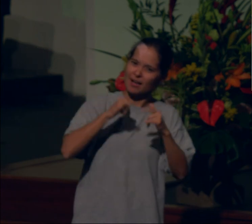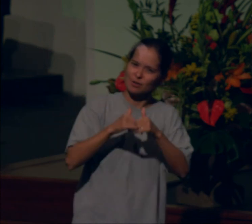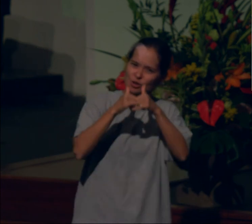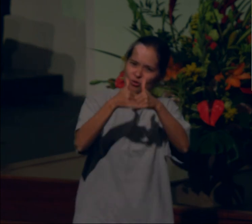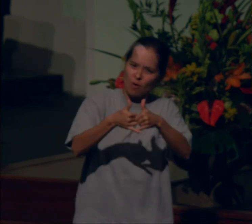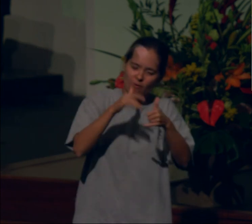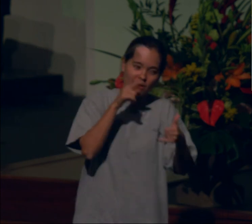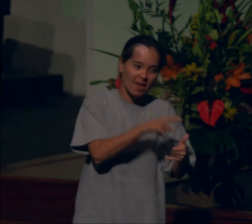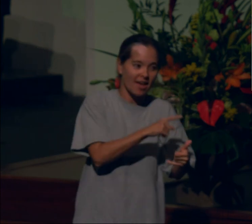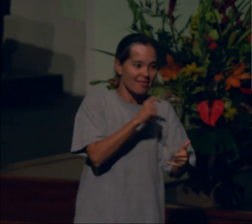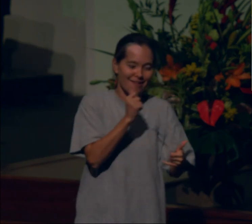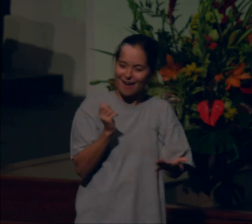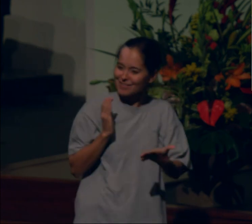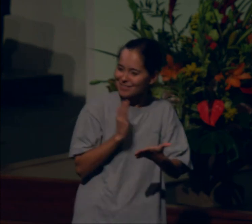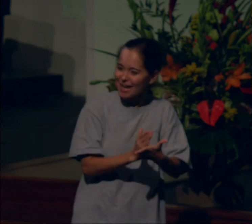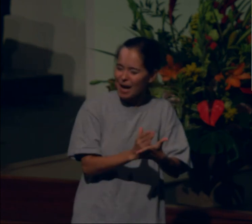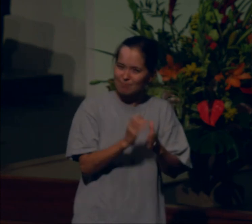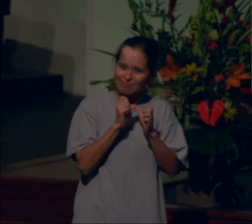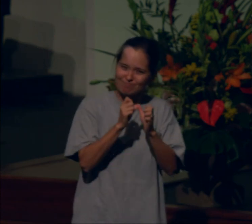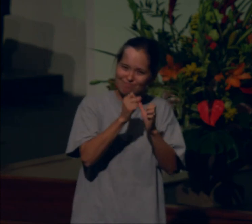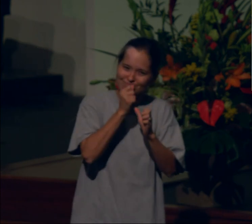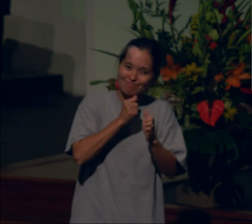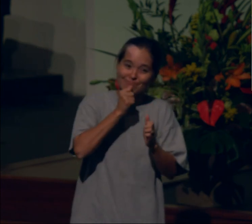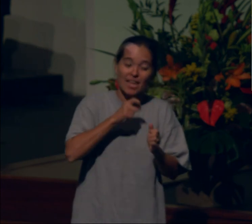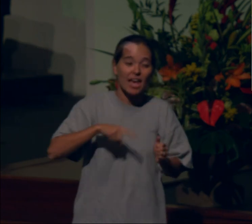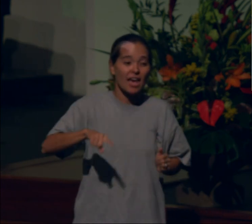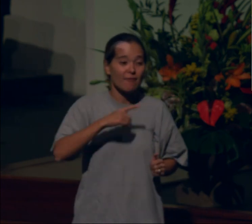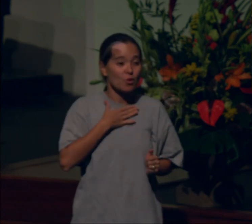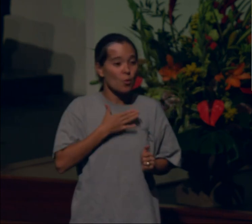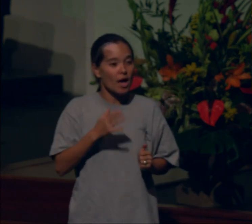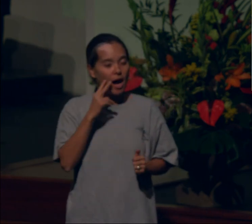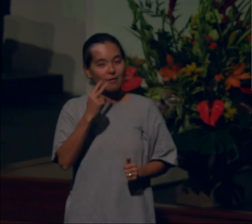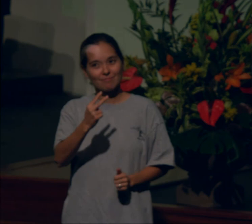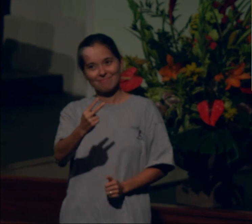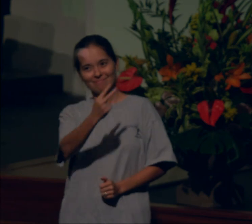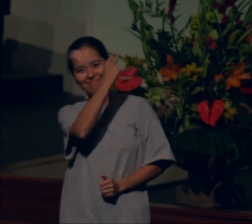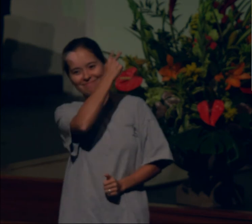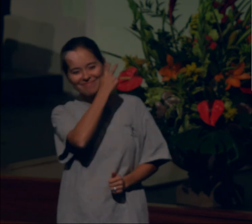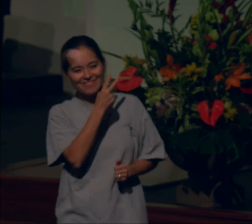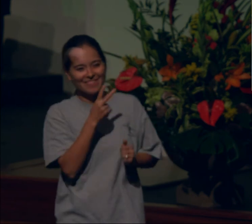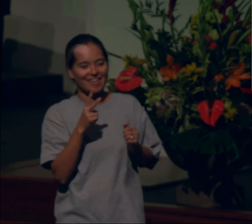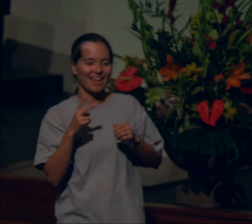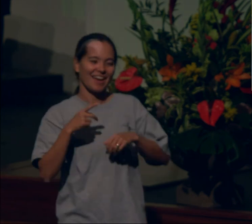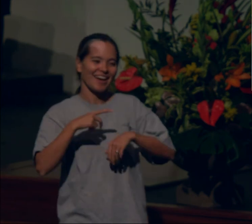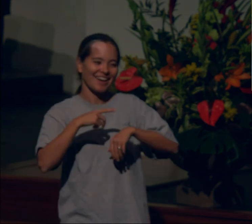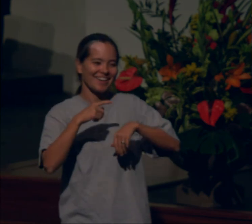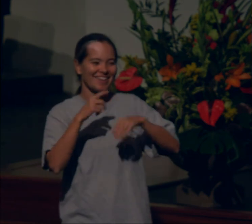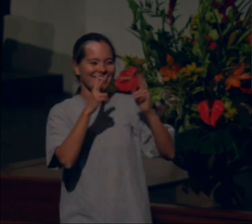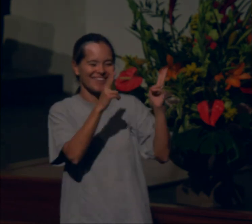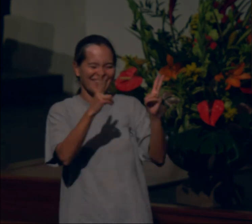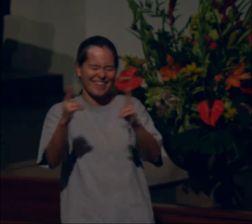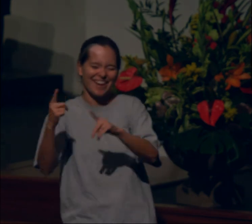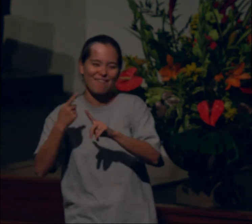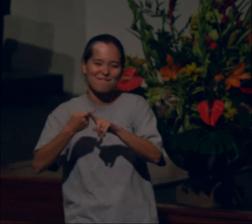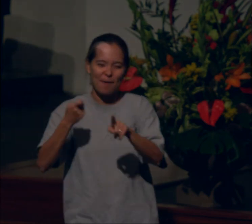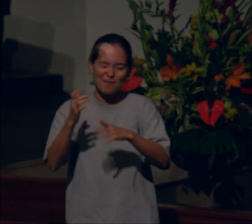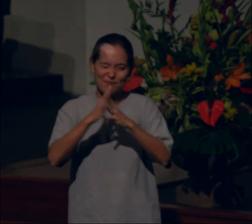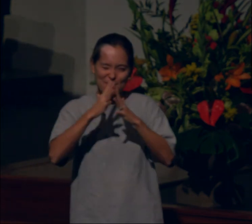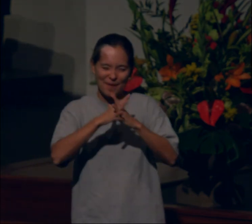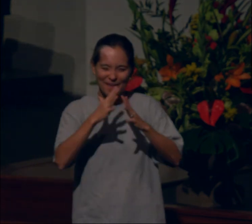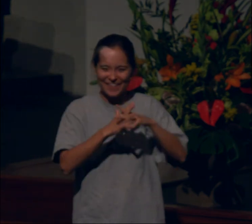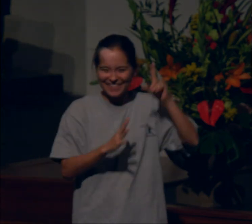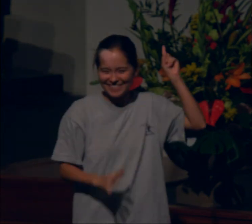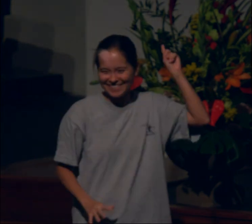weren't stopping until it was done. In fact, if you will, why don't we go to the screens and let's watch a couple highlights from that game right now. Woo! Yeah!